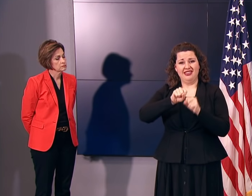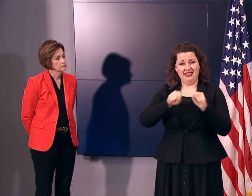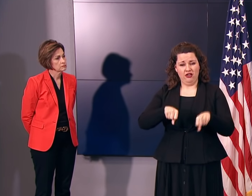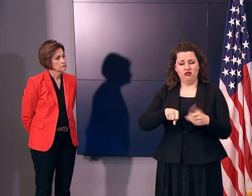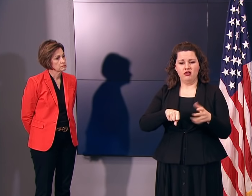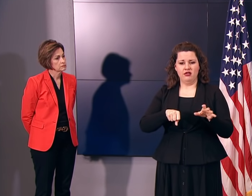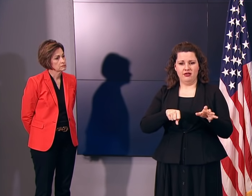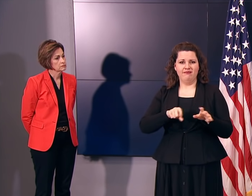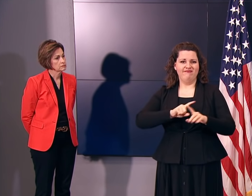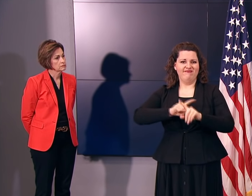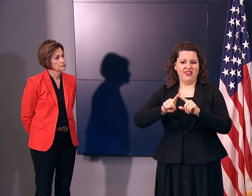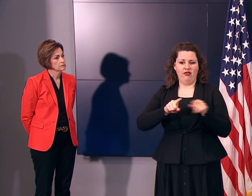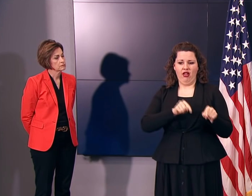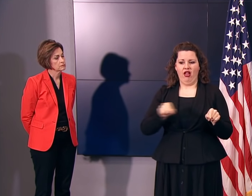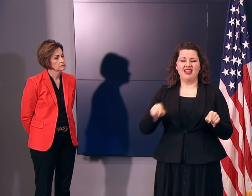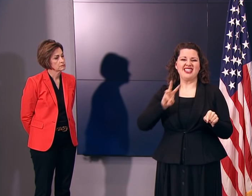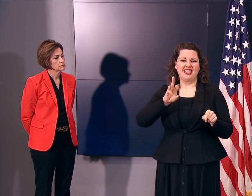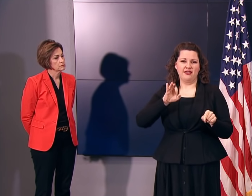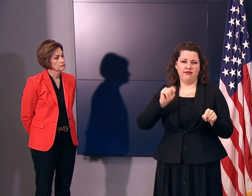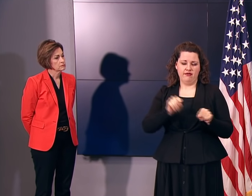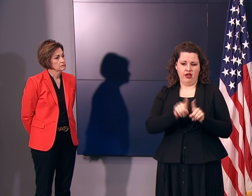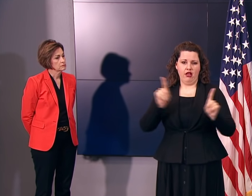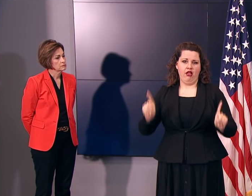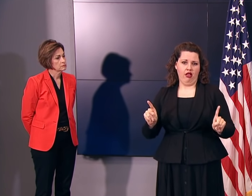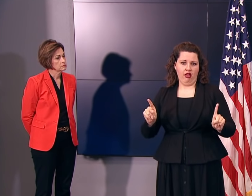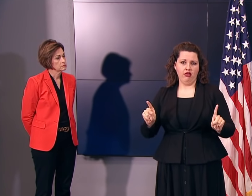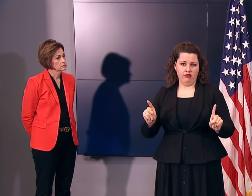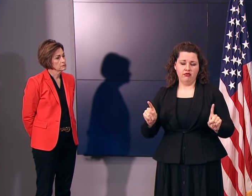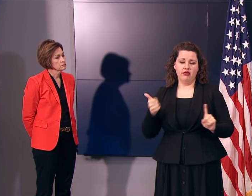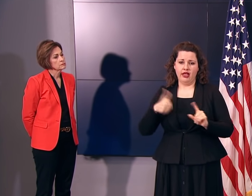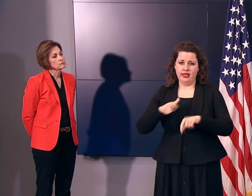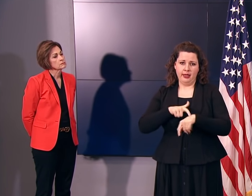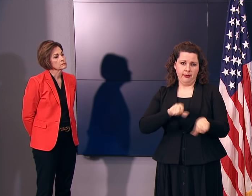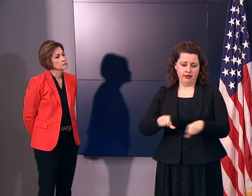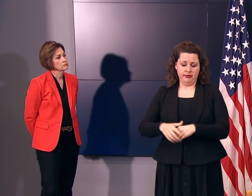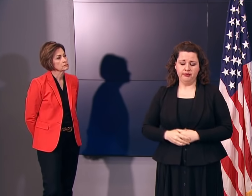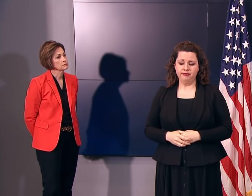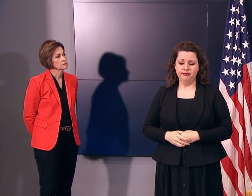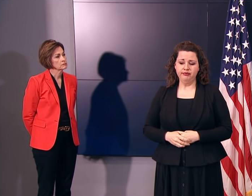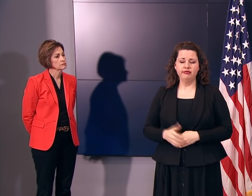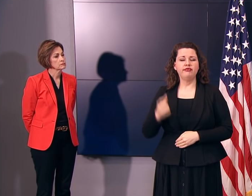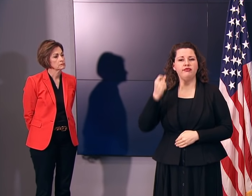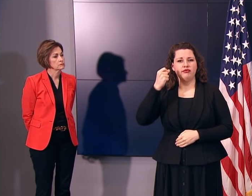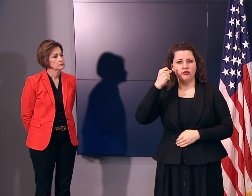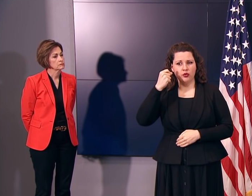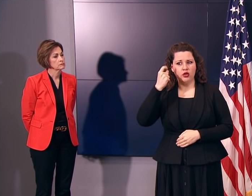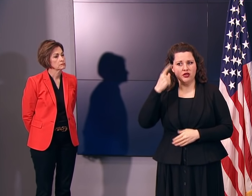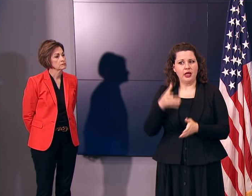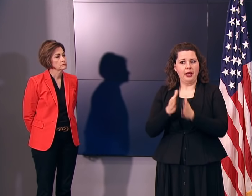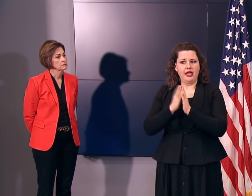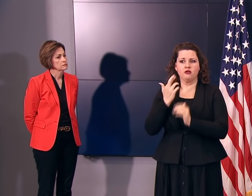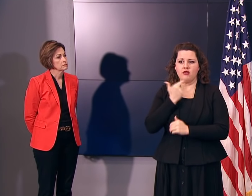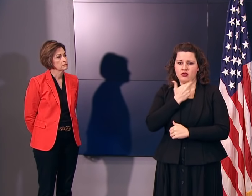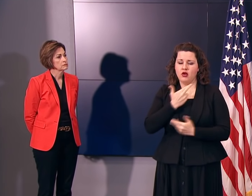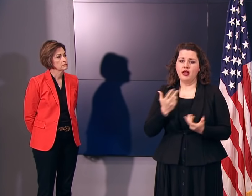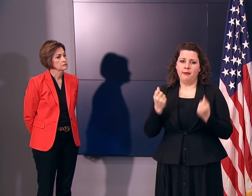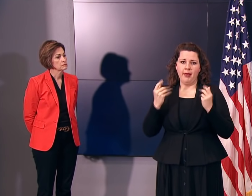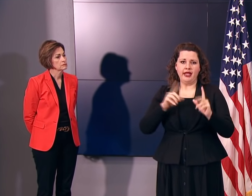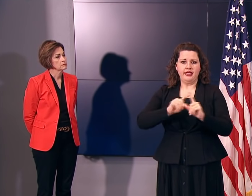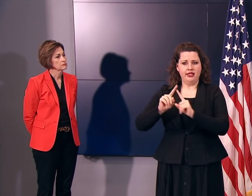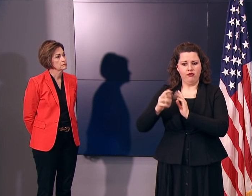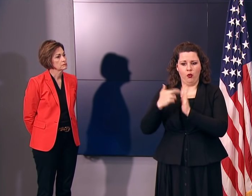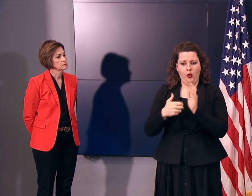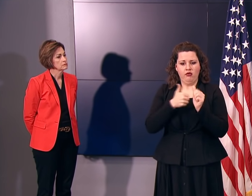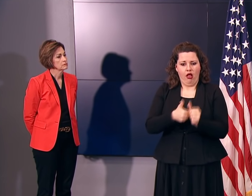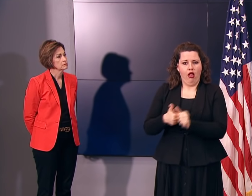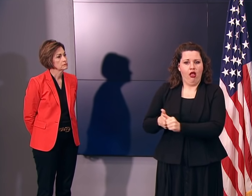employees are stationed at least 6 feet apart whenever possible. We understand that we're asking restaurants to take many precautions,